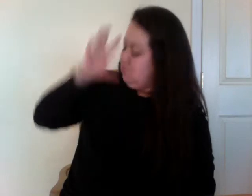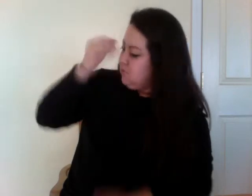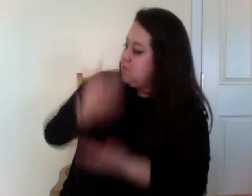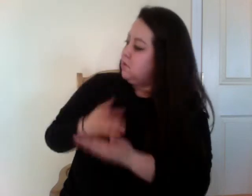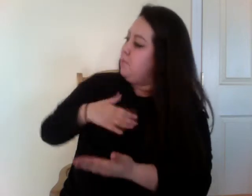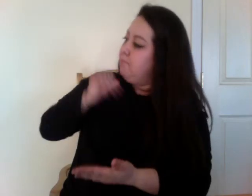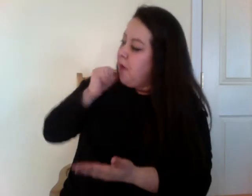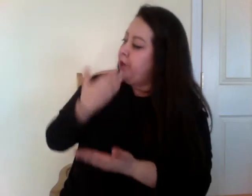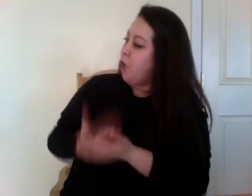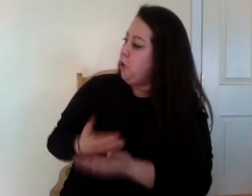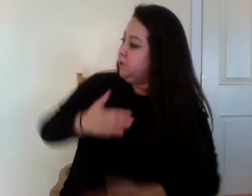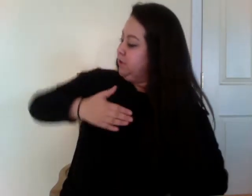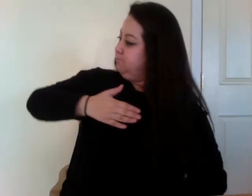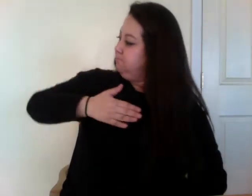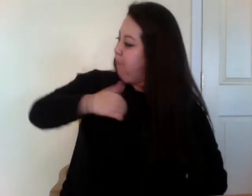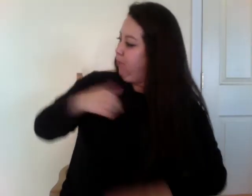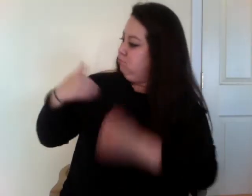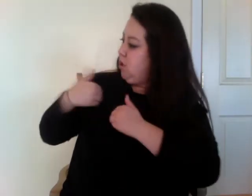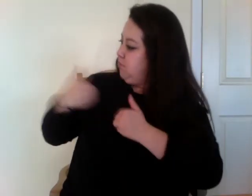dependent. If the parent